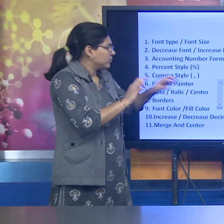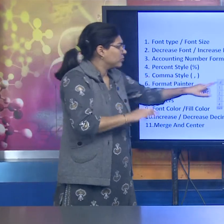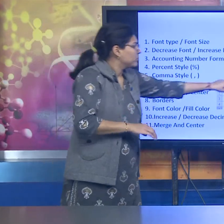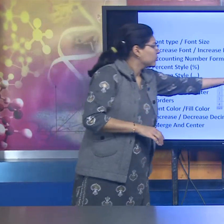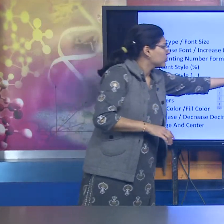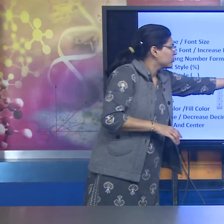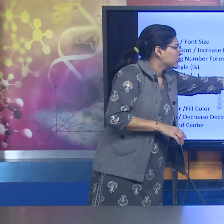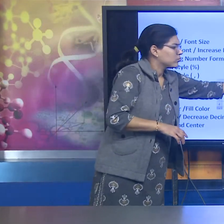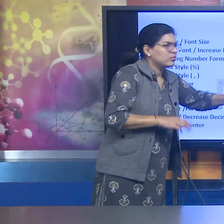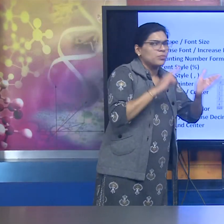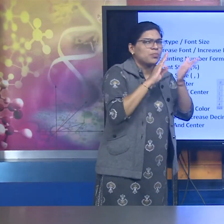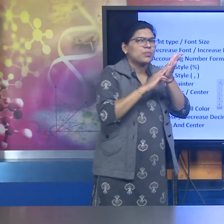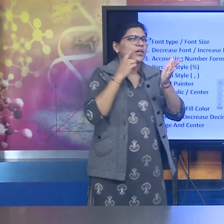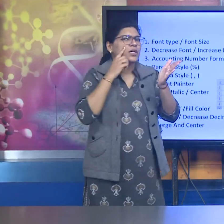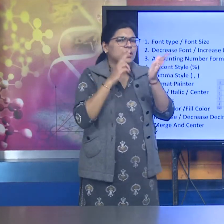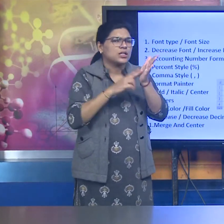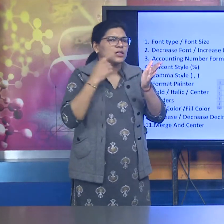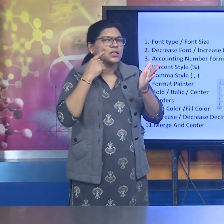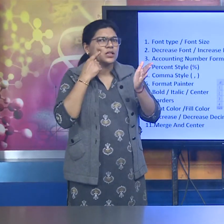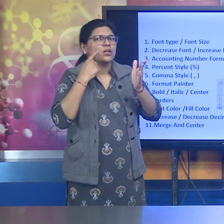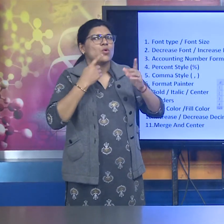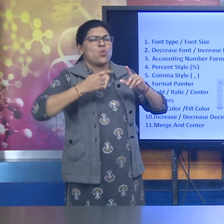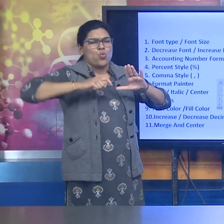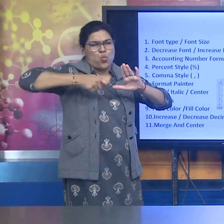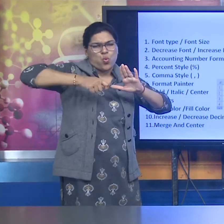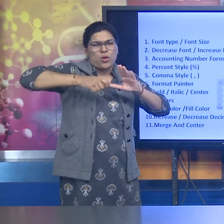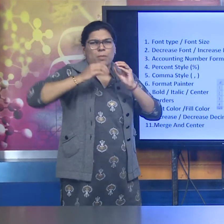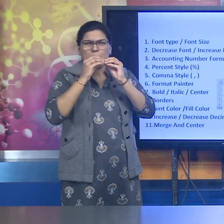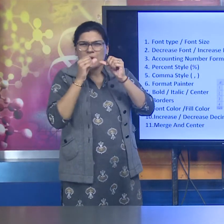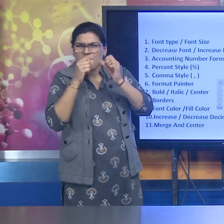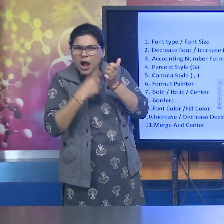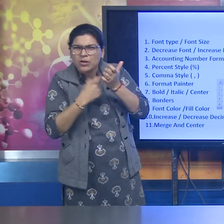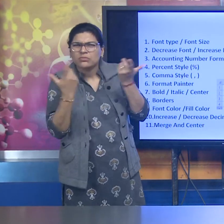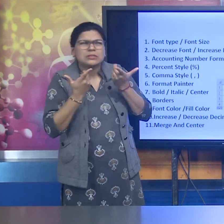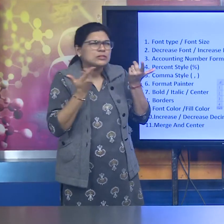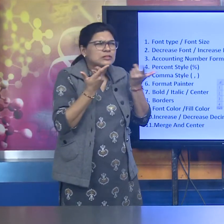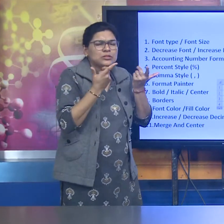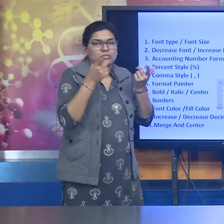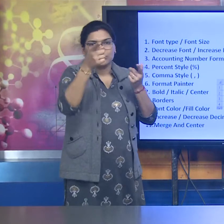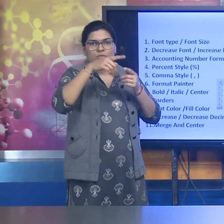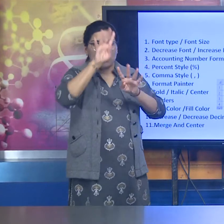in mini toolbar.